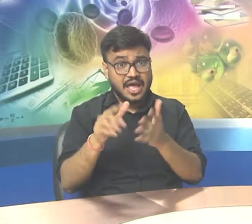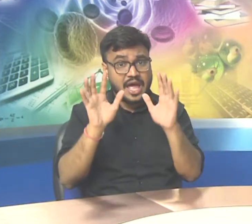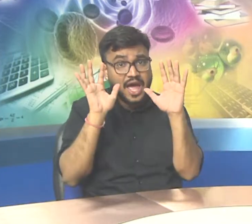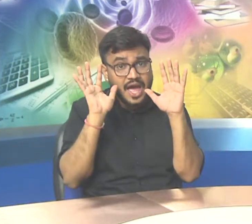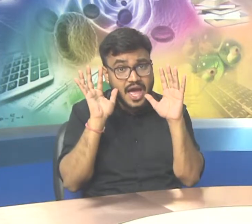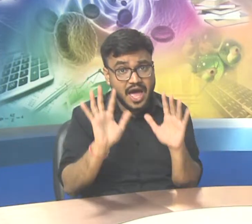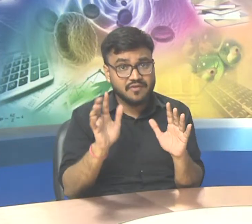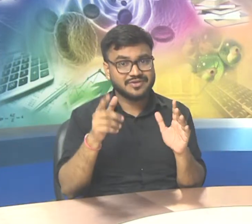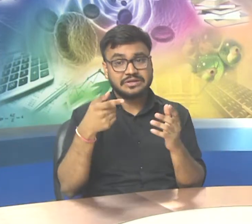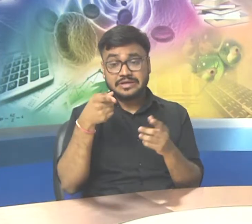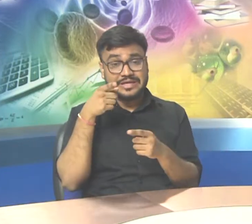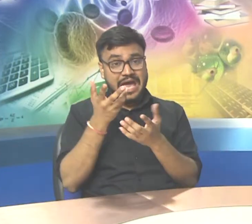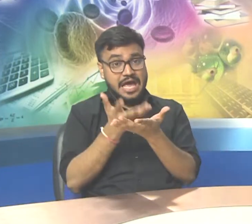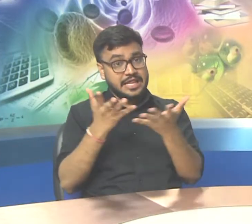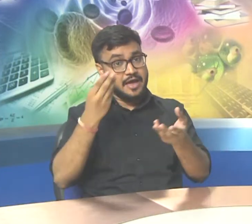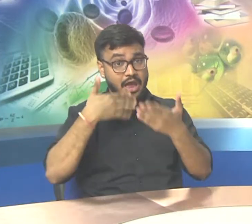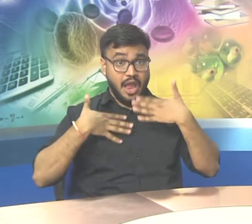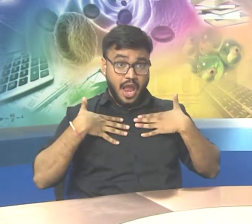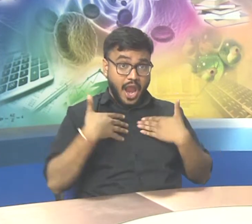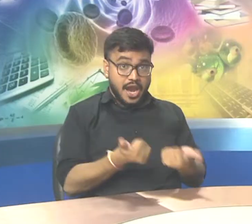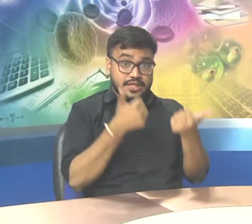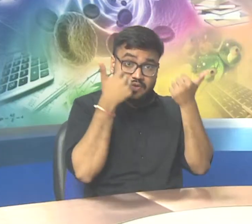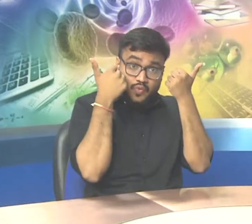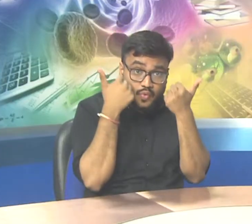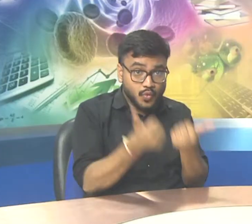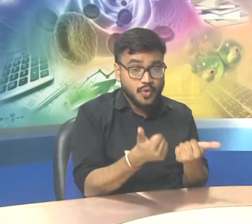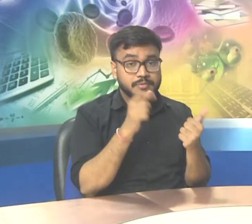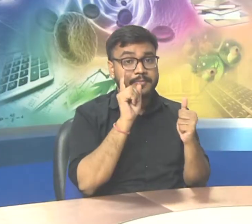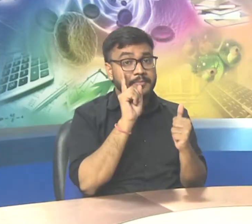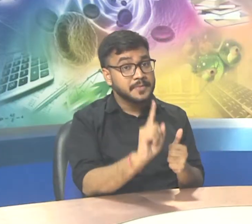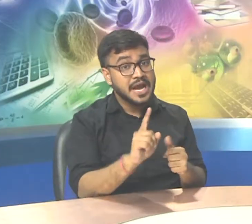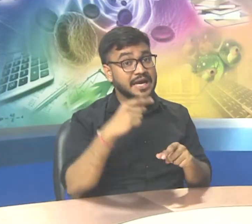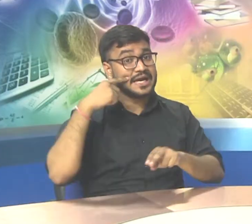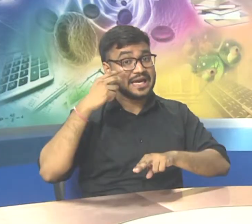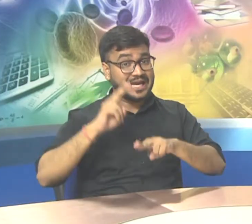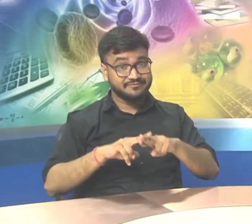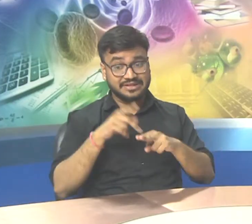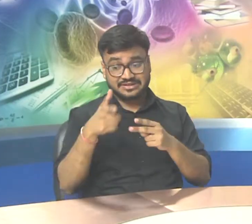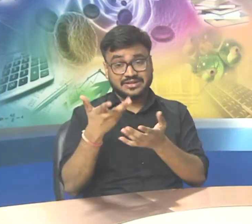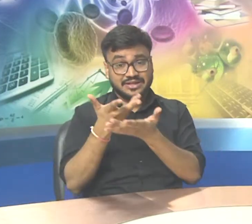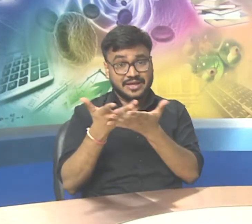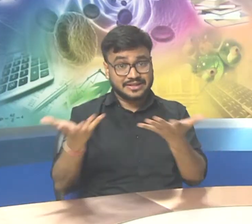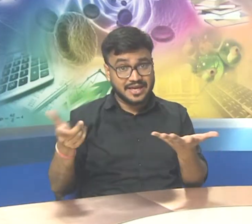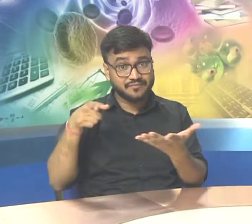If we eat too little or too much of certain nutrients,